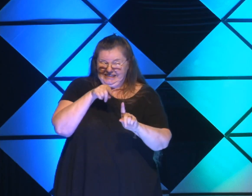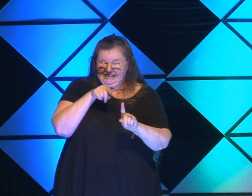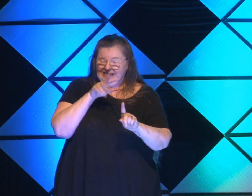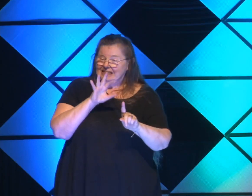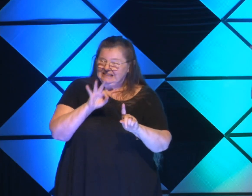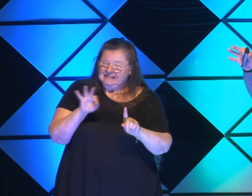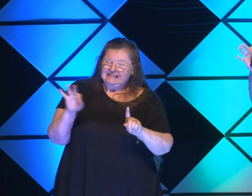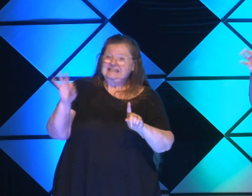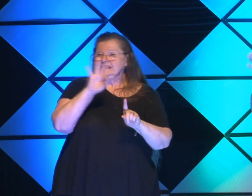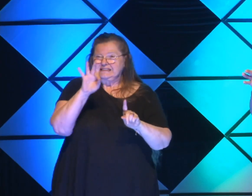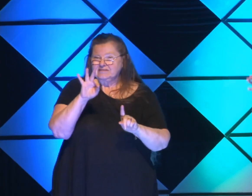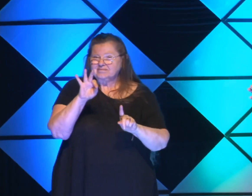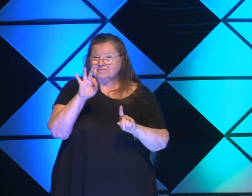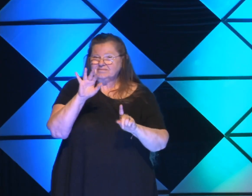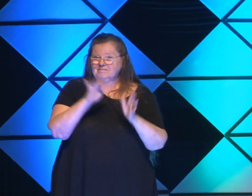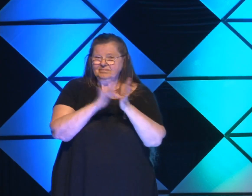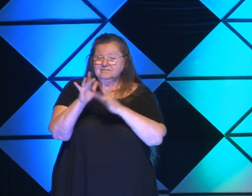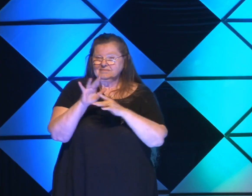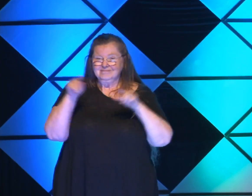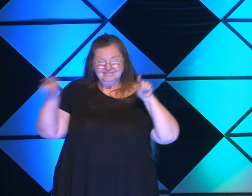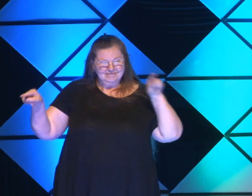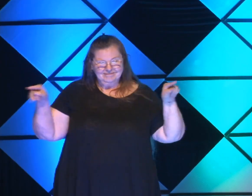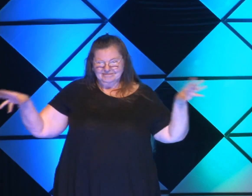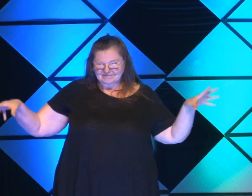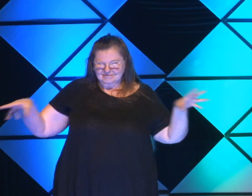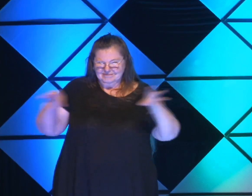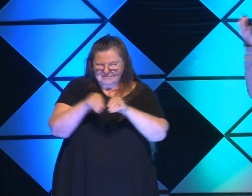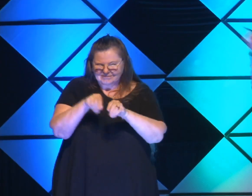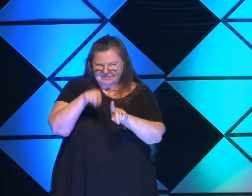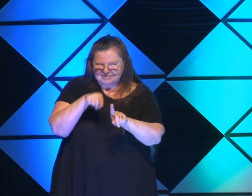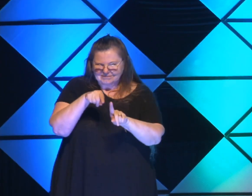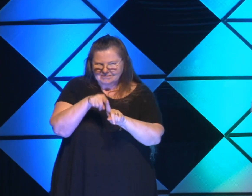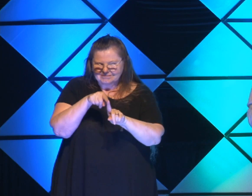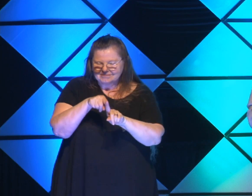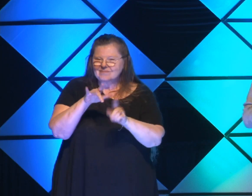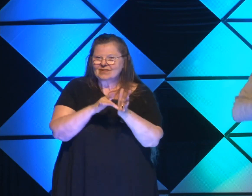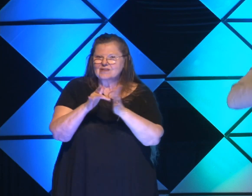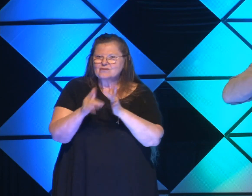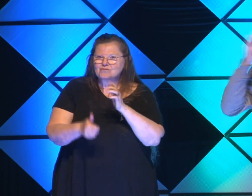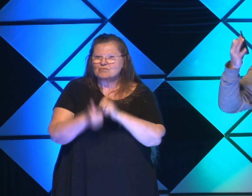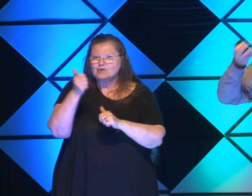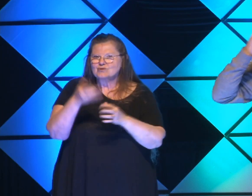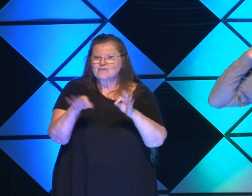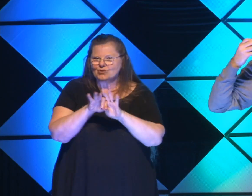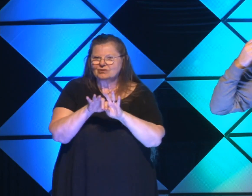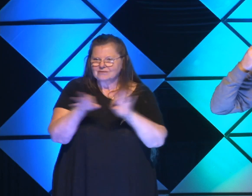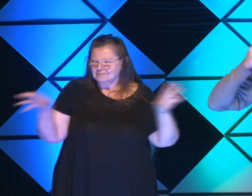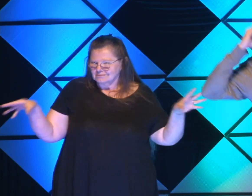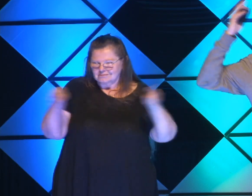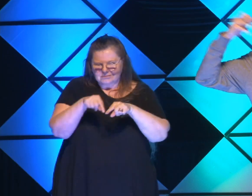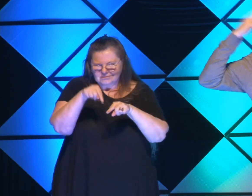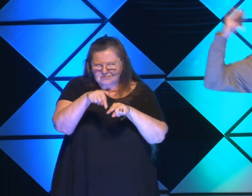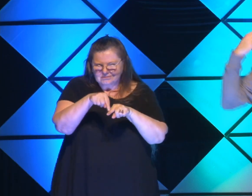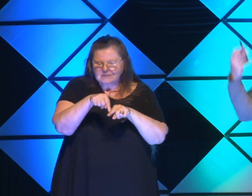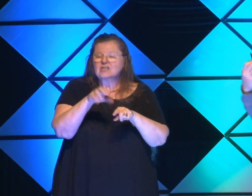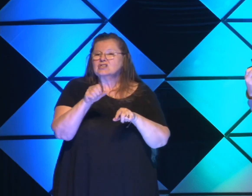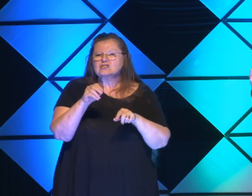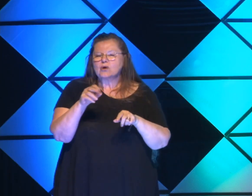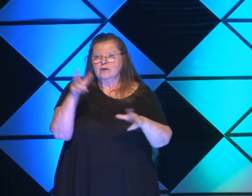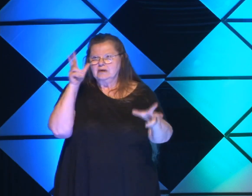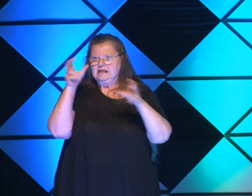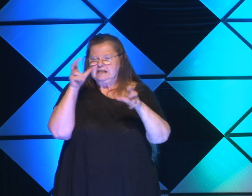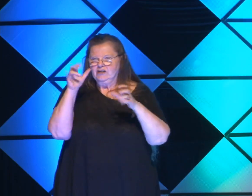of Jesus in both of those worlds. And so that's what Mark is doing. So in this moment, they hear it, and they would hear all of these